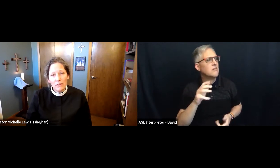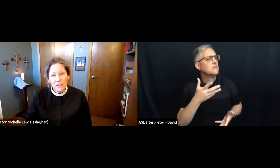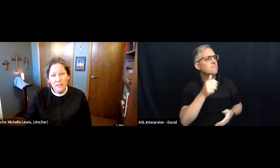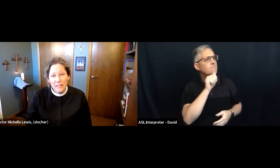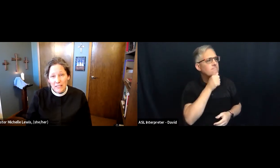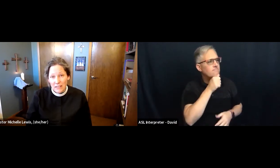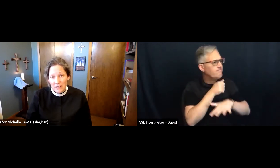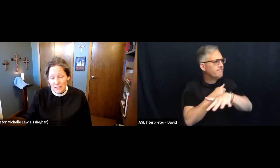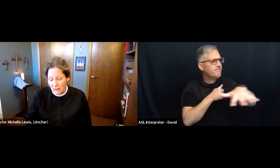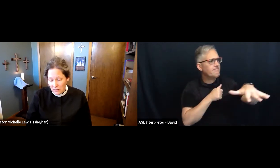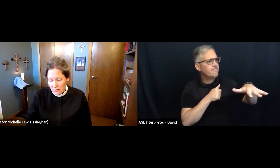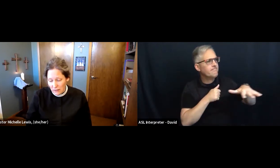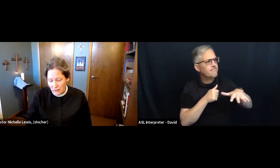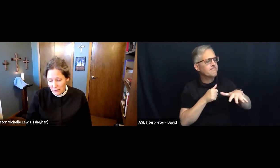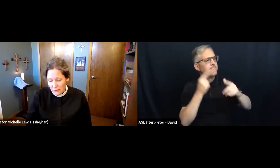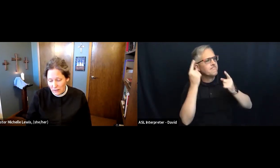and we feel it.